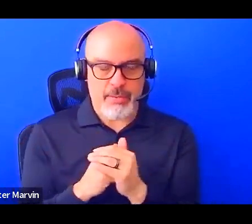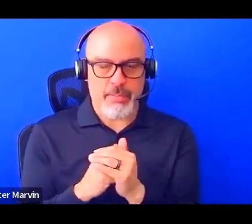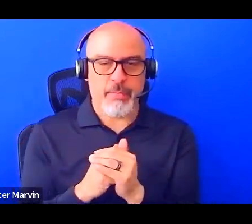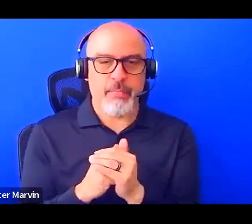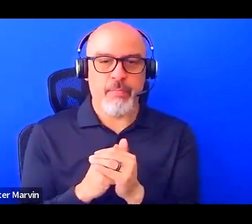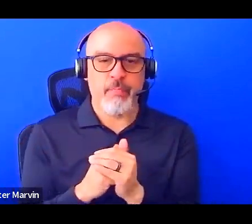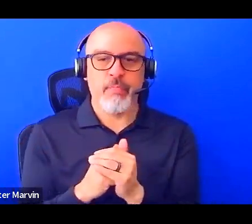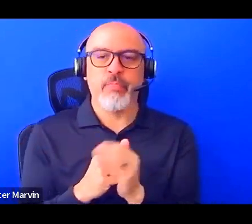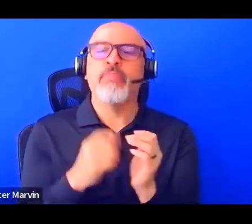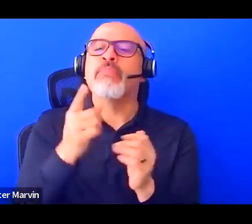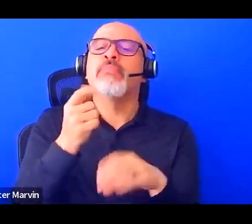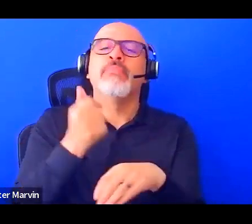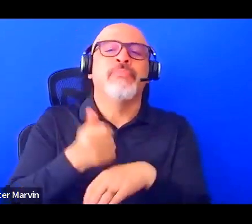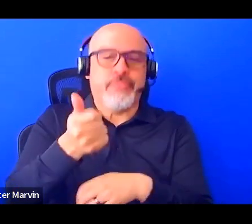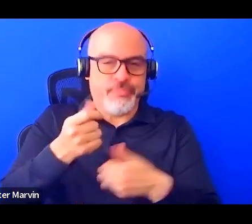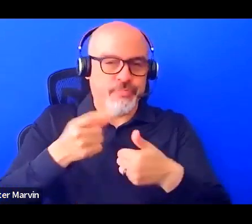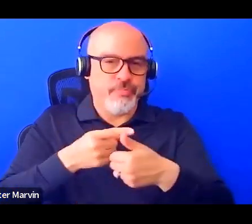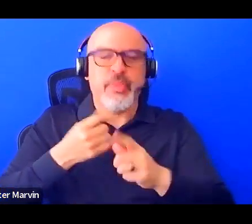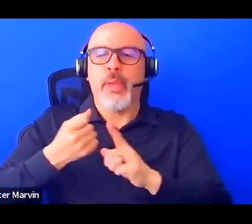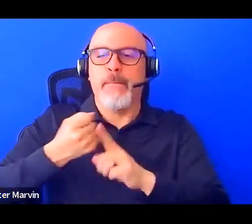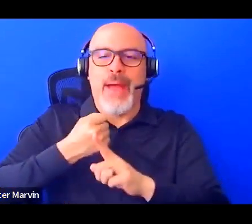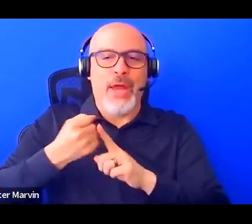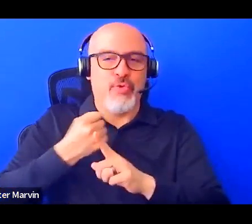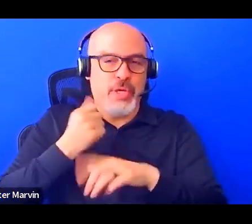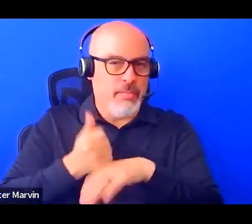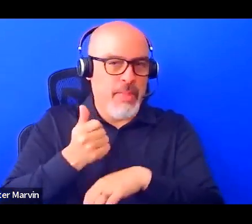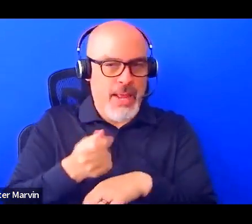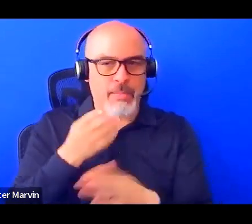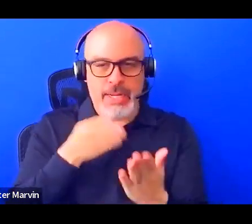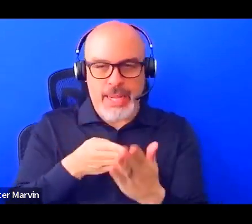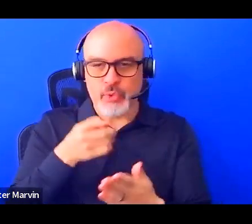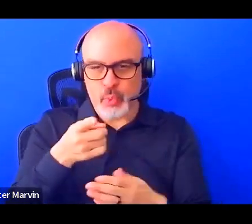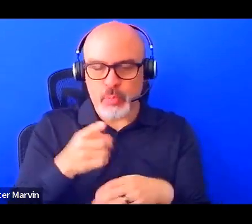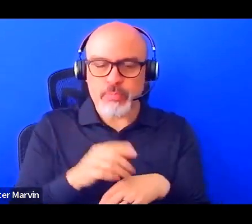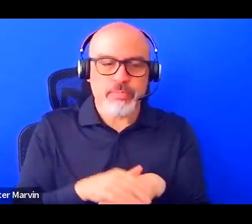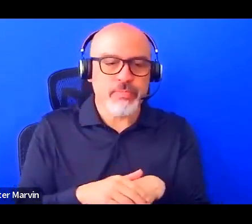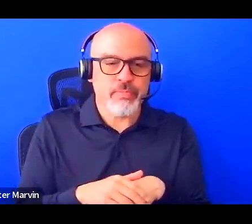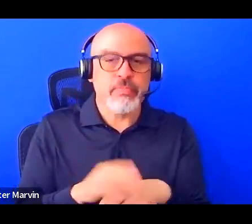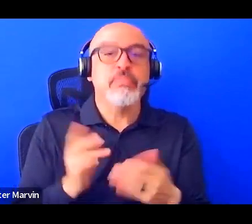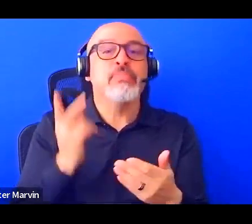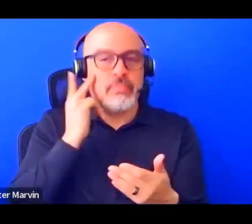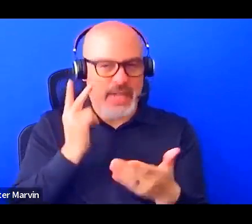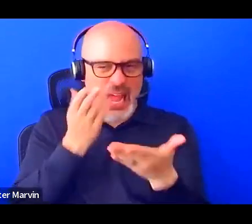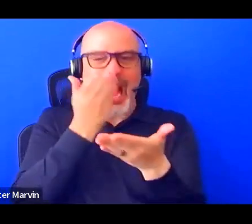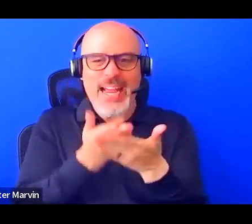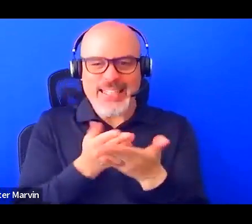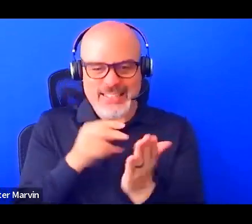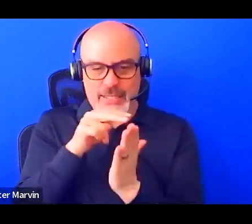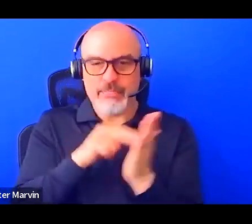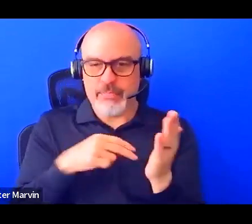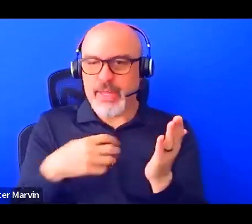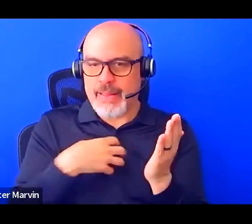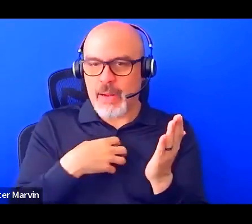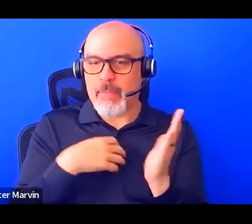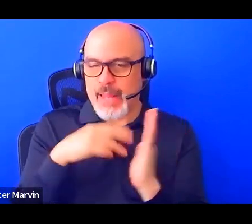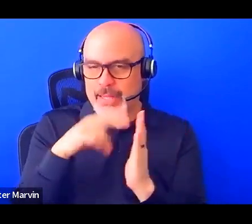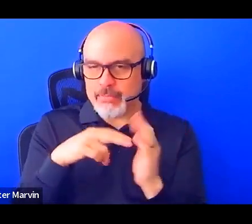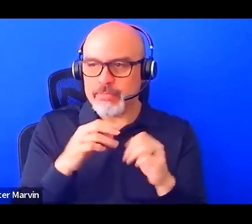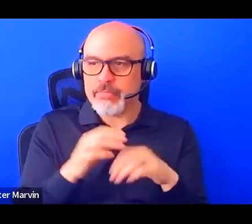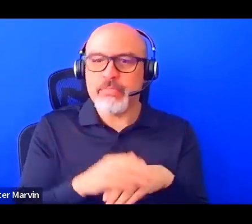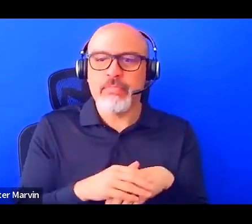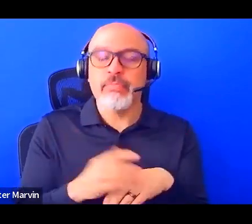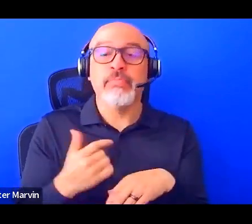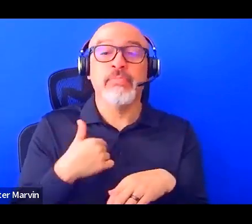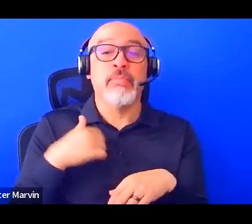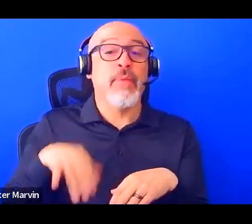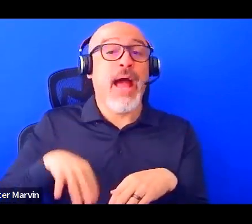And again, you've been accused of one count of battery. There is probable cause in the complaint. When the judge finds